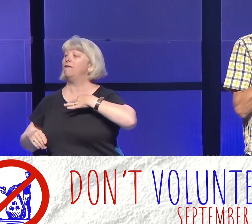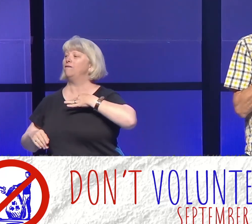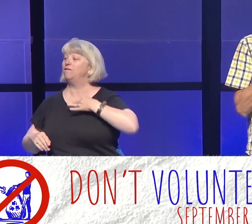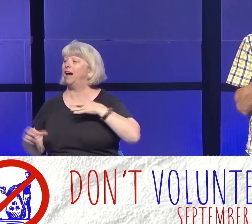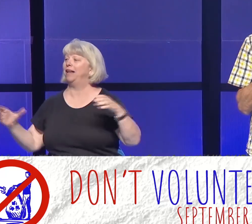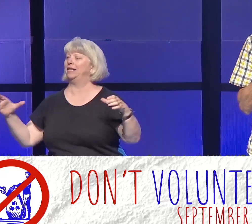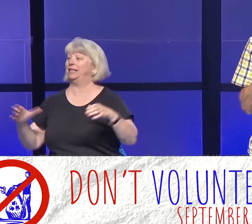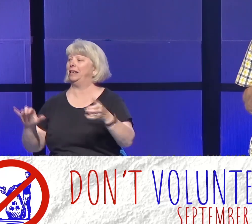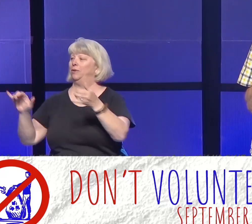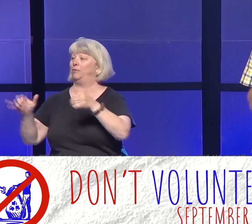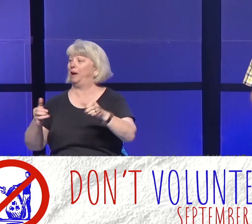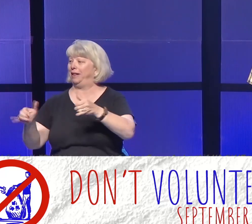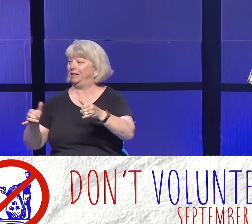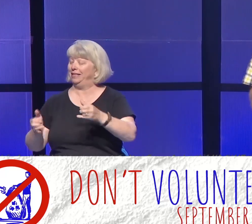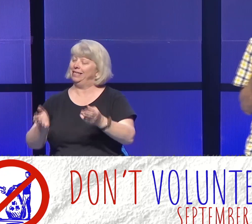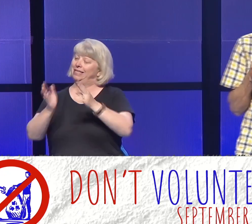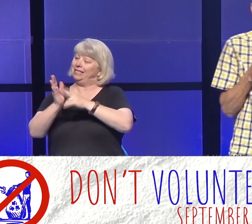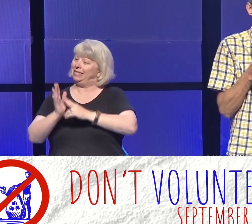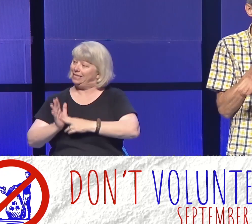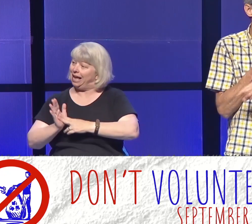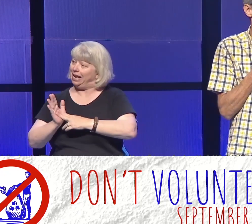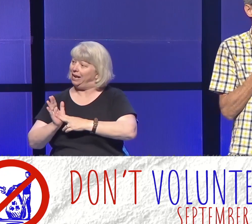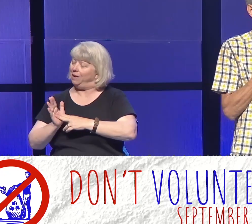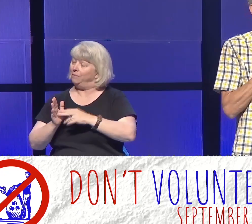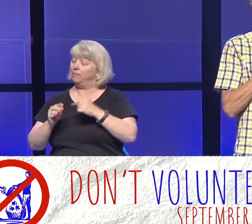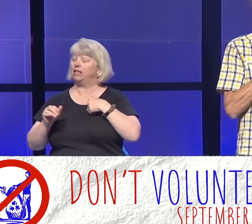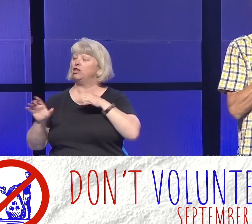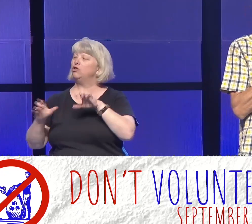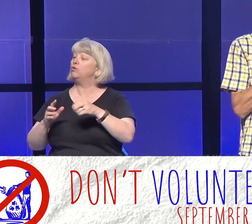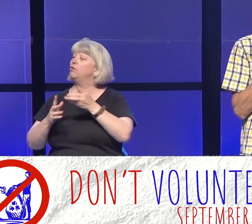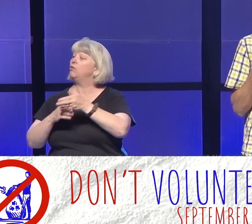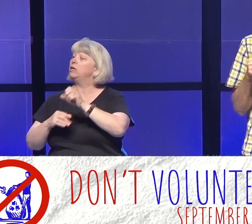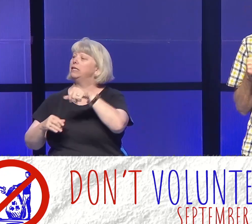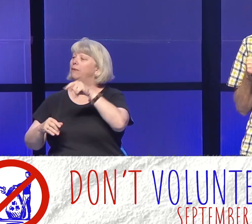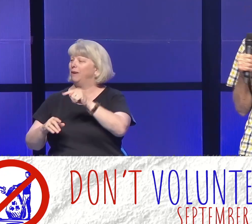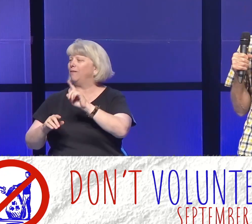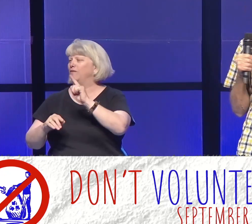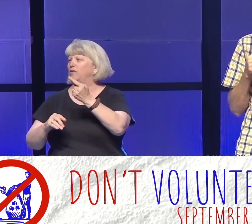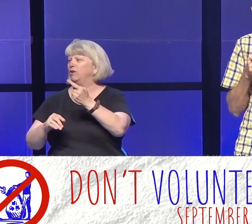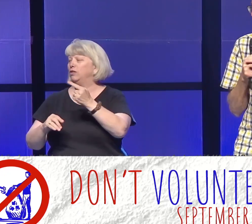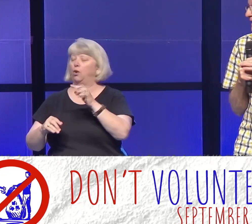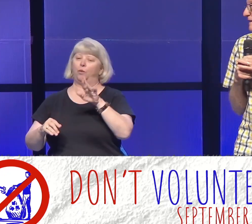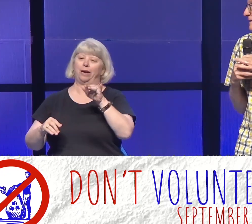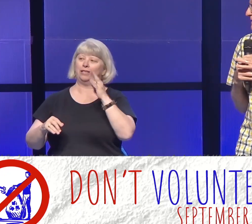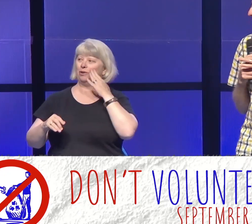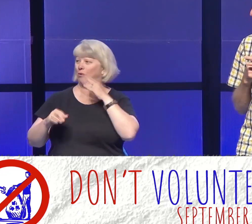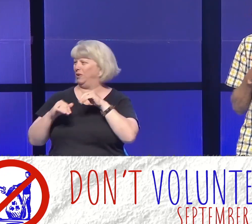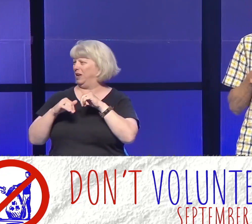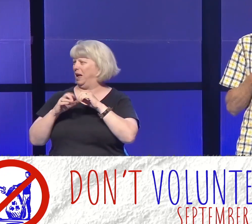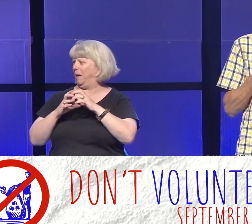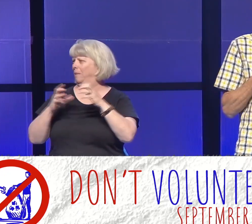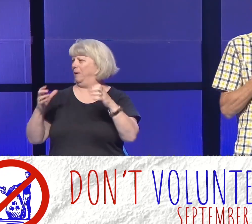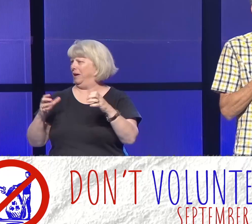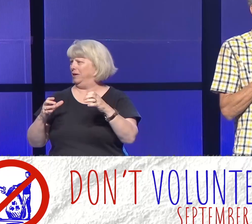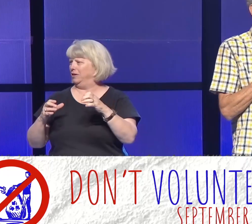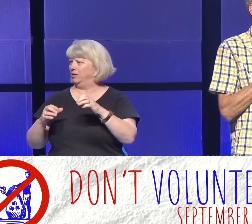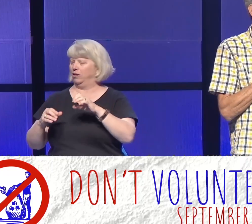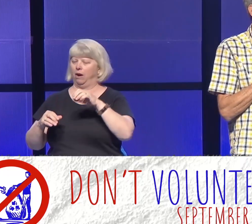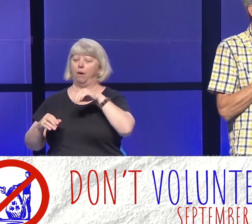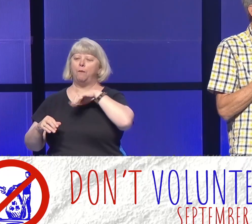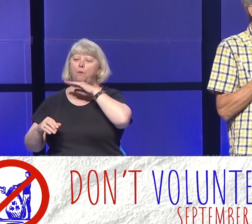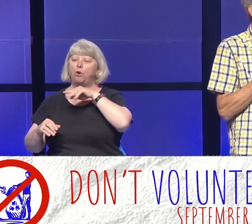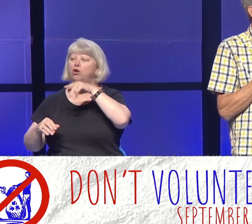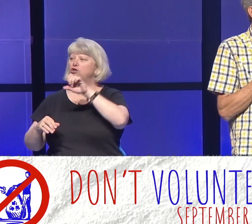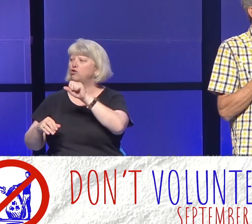All right, to sign up to RSVP, and please do so by September 1st so Ryan knows how many shoulders to